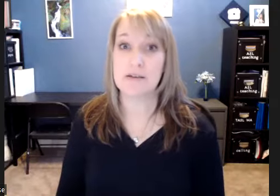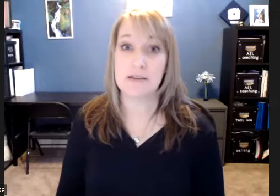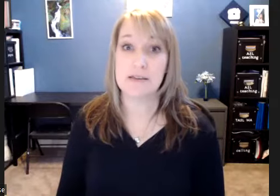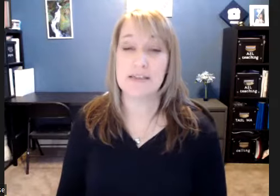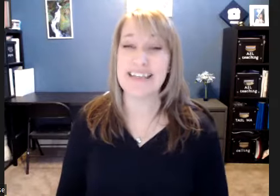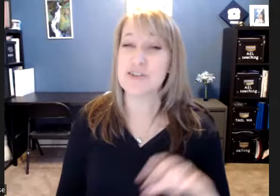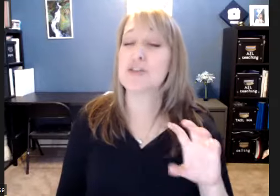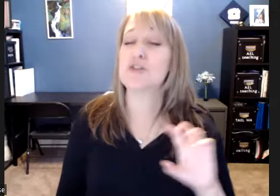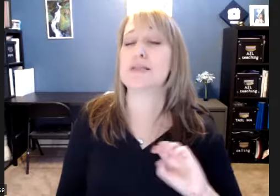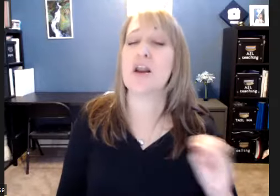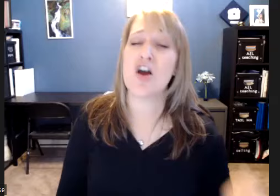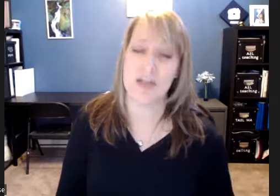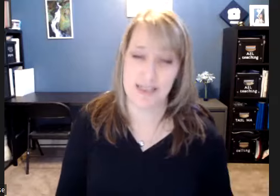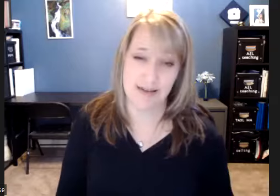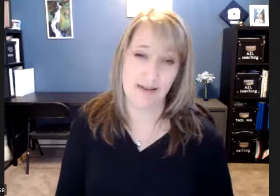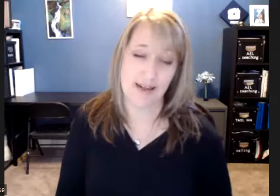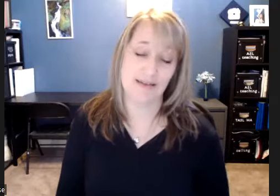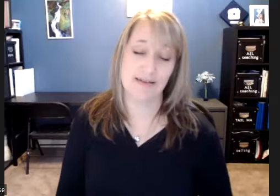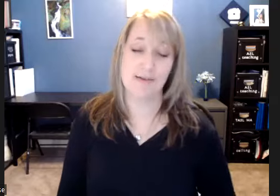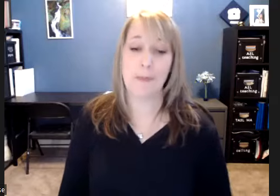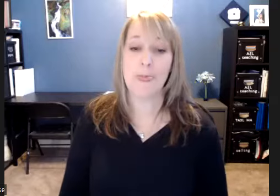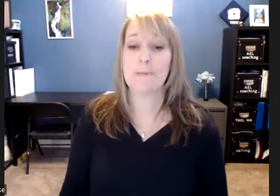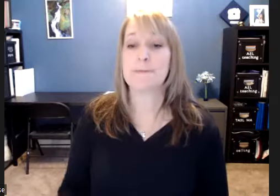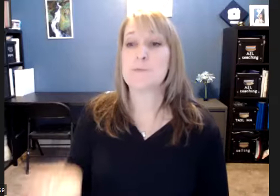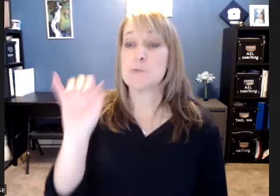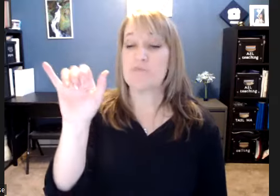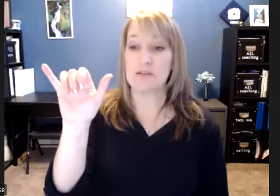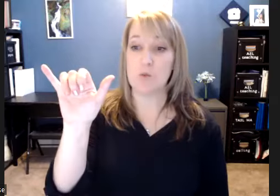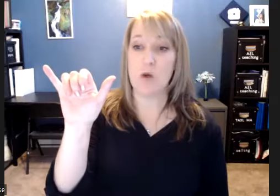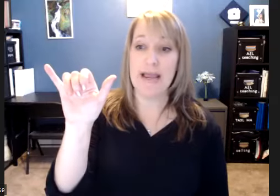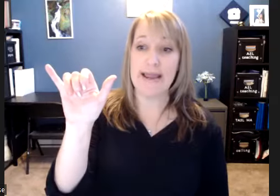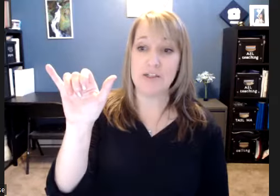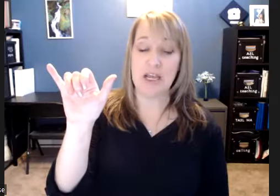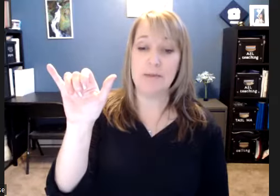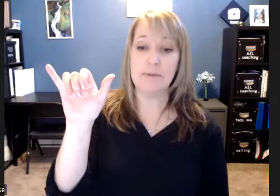vocabulary list is actually used a lot in ASL. It's a Y hand shape,